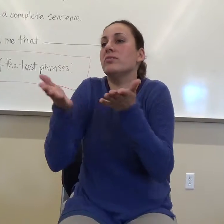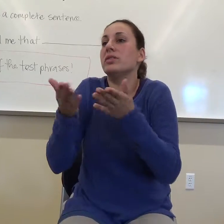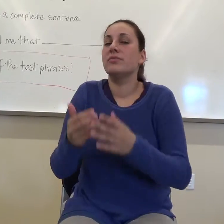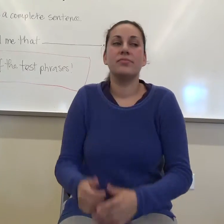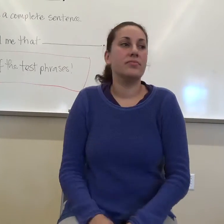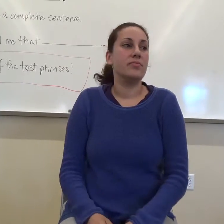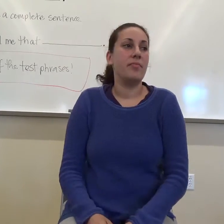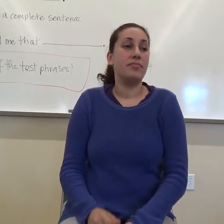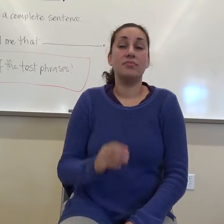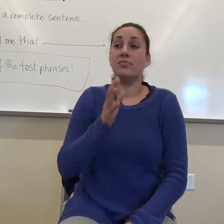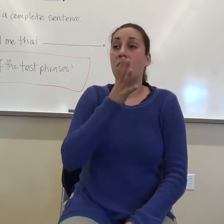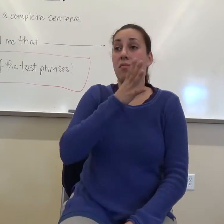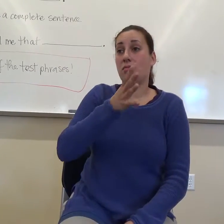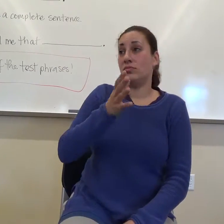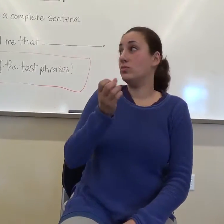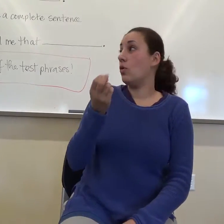could cross the line.